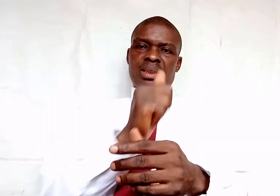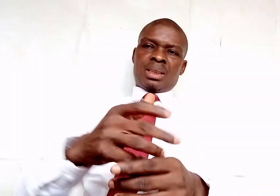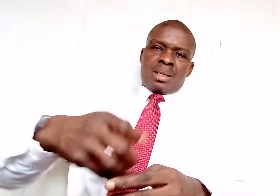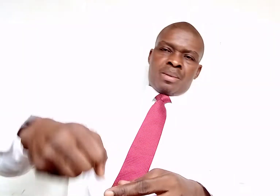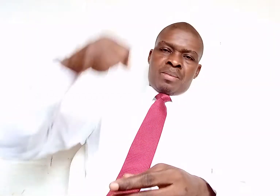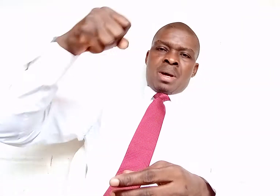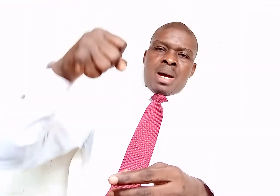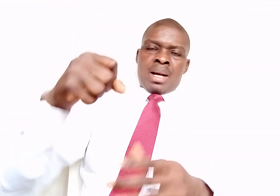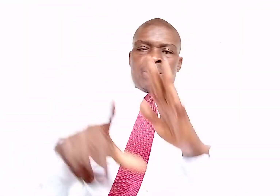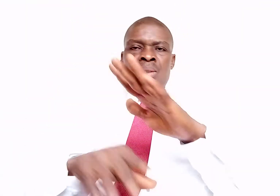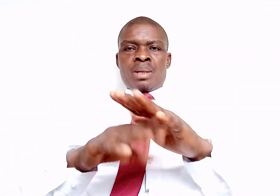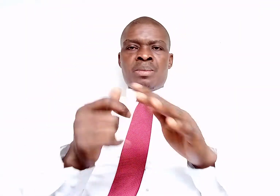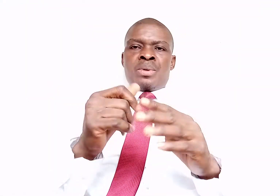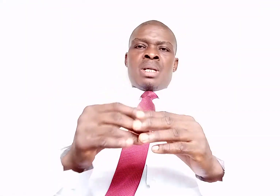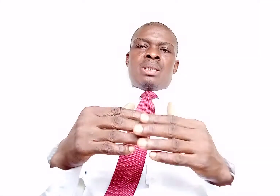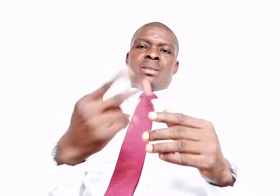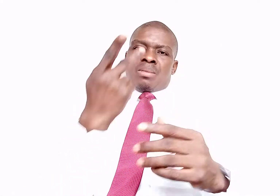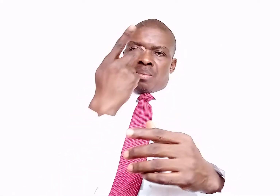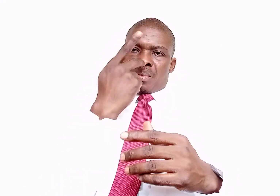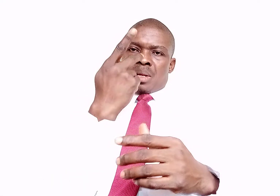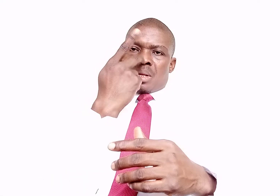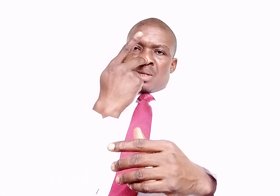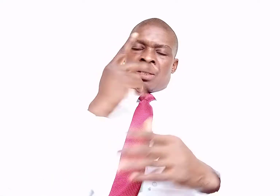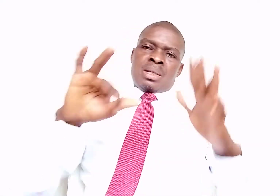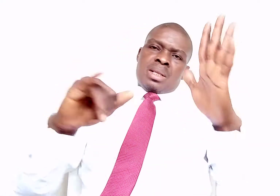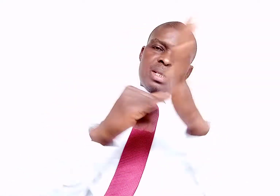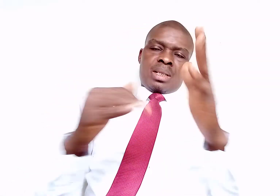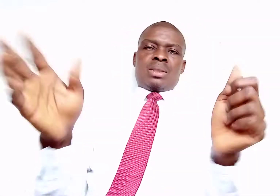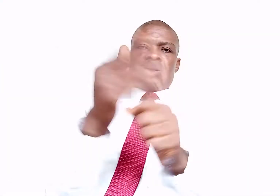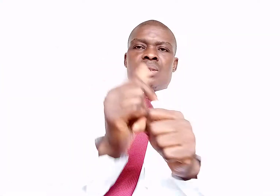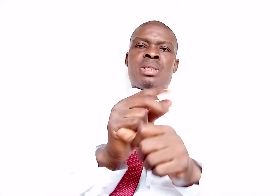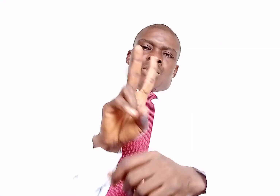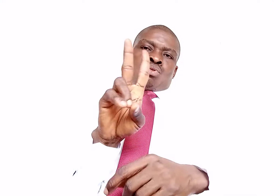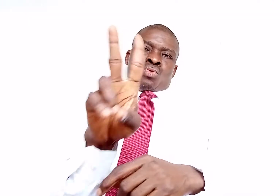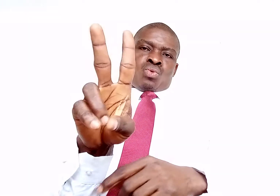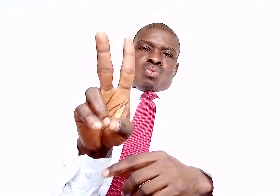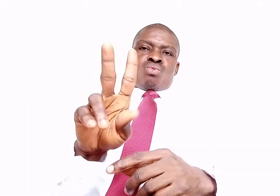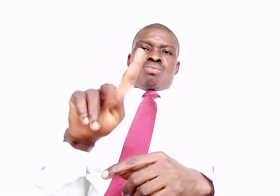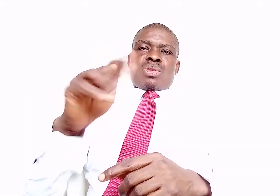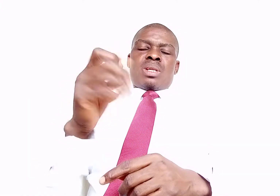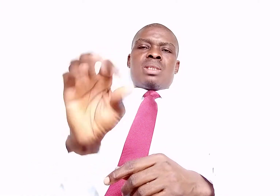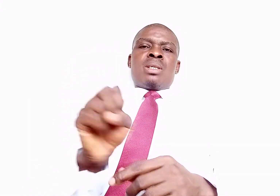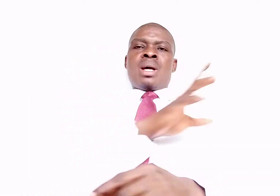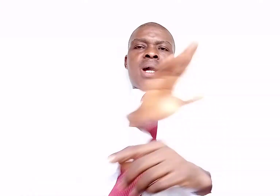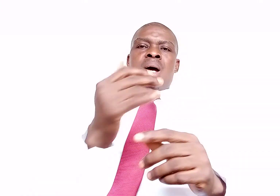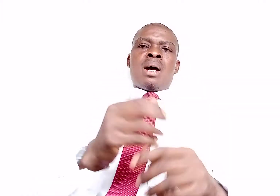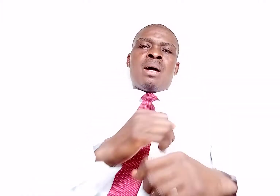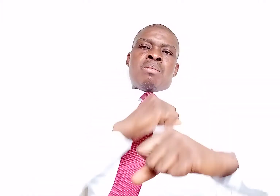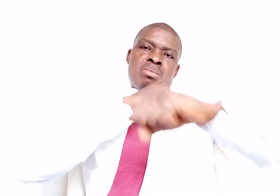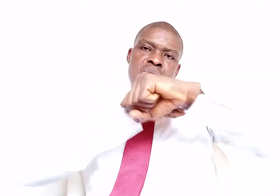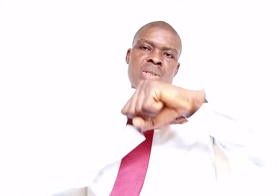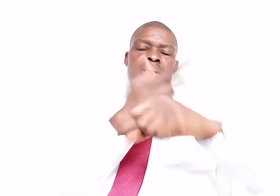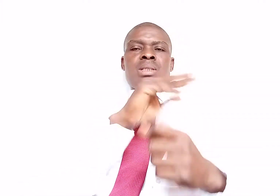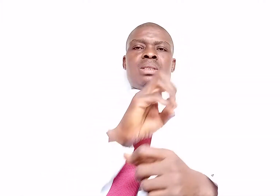located behind the penis. It contains the two testes and protects the testes from